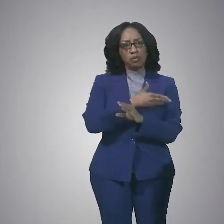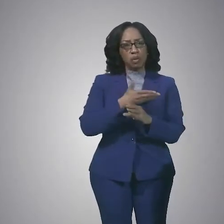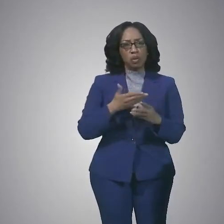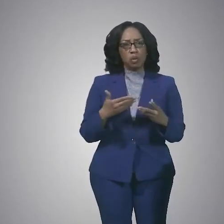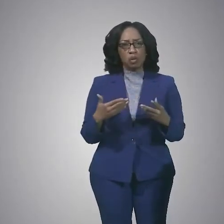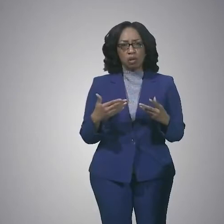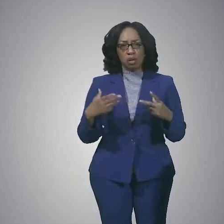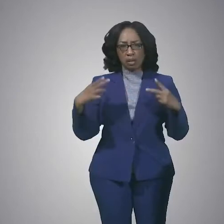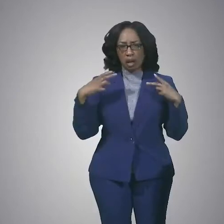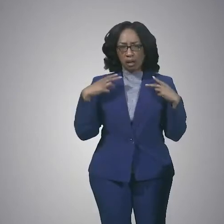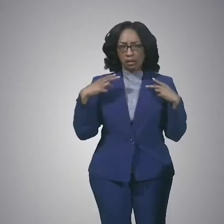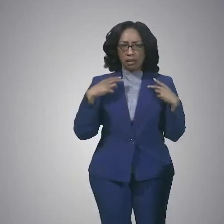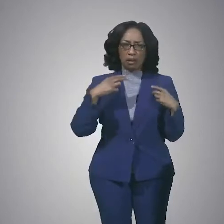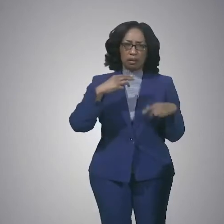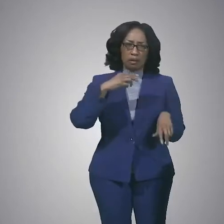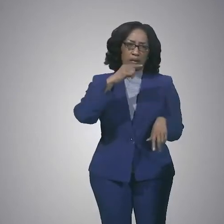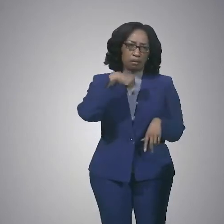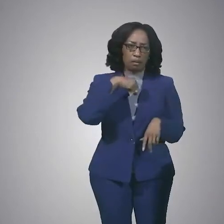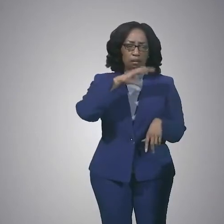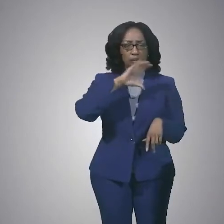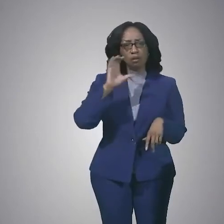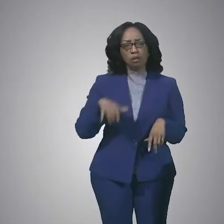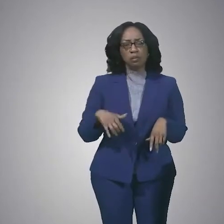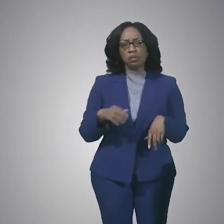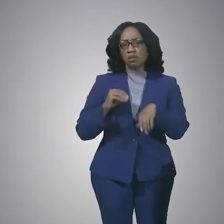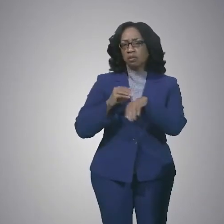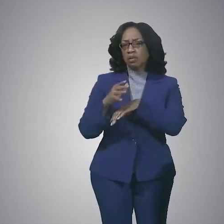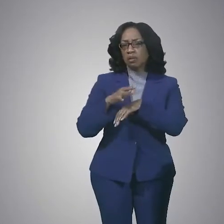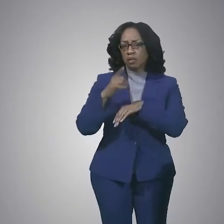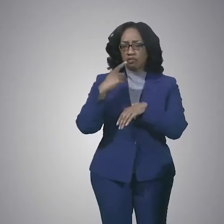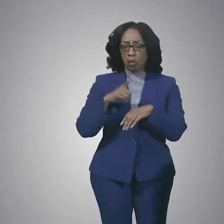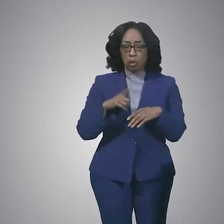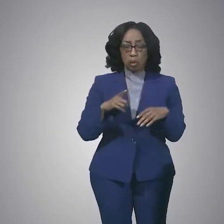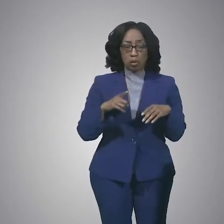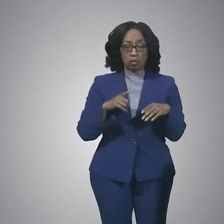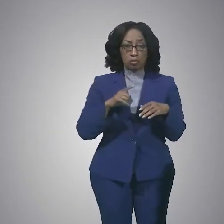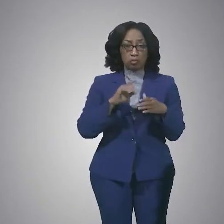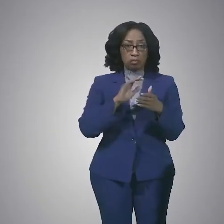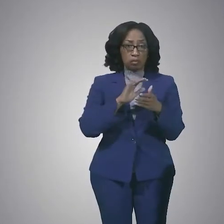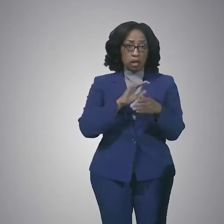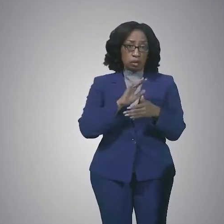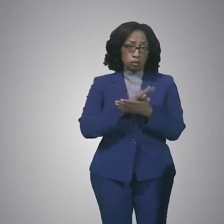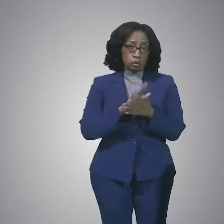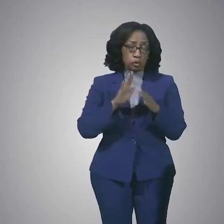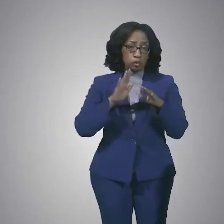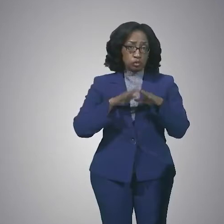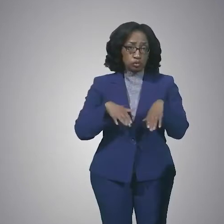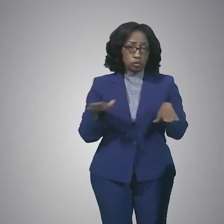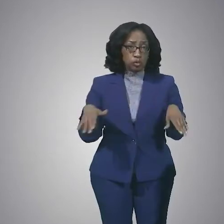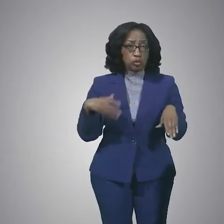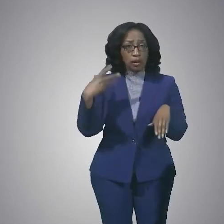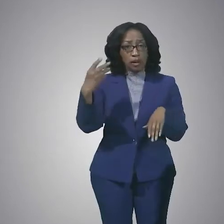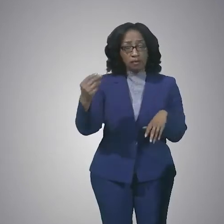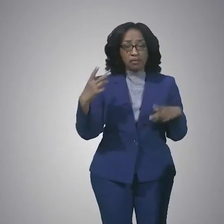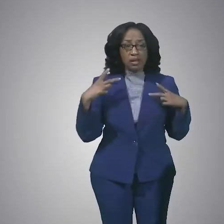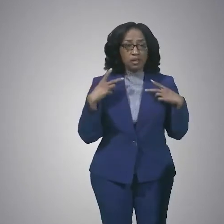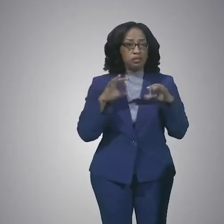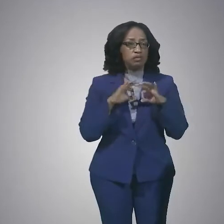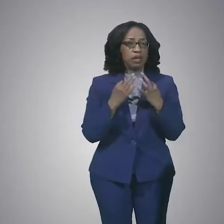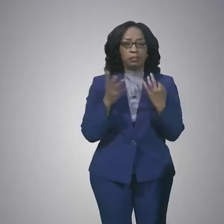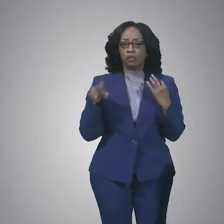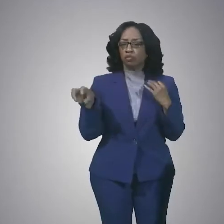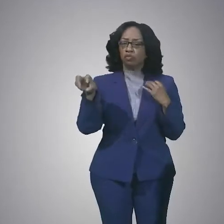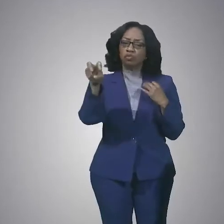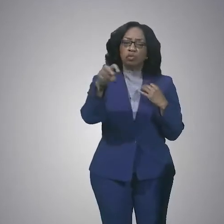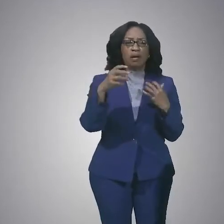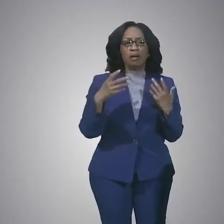say would be some advice that you would give to, whether it's to school kids going out on vacation, families going out, traveling somewhere, et cetera? What